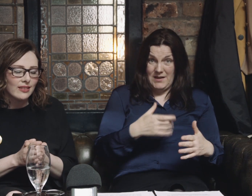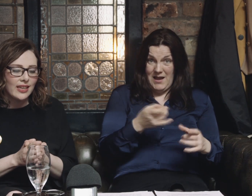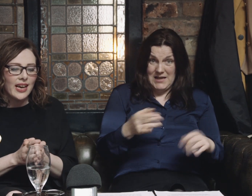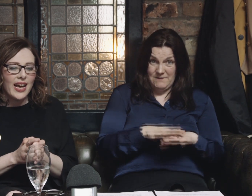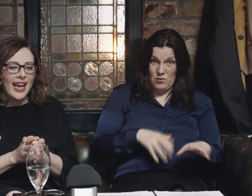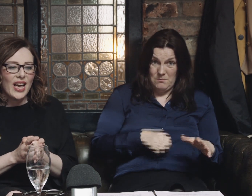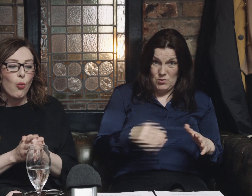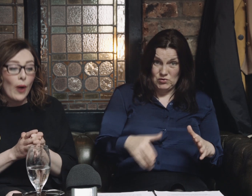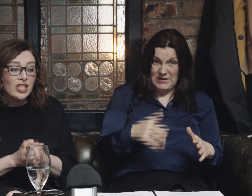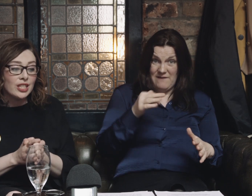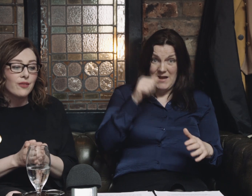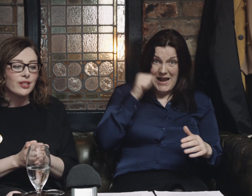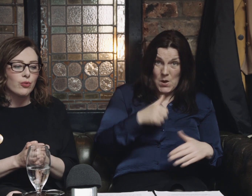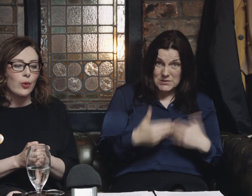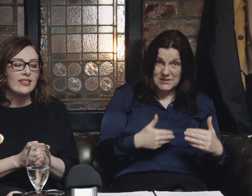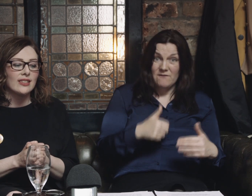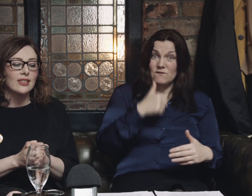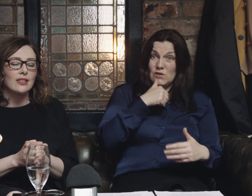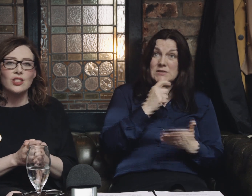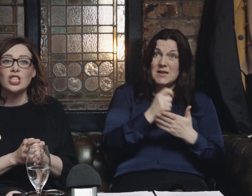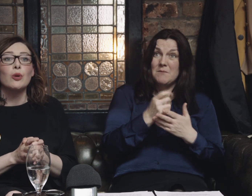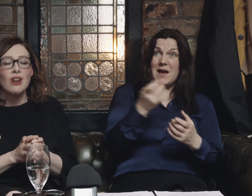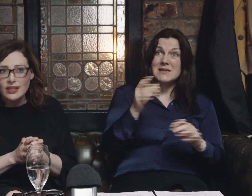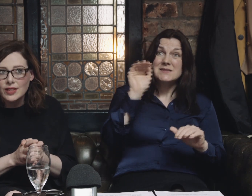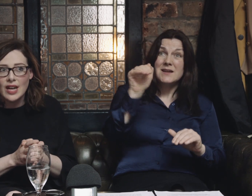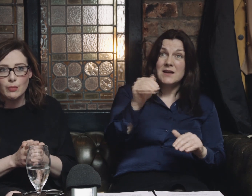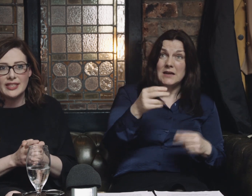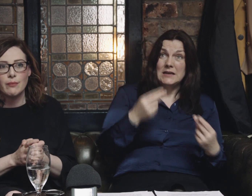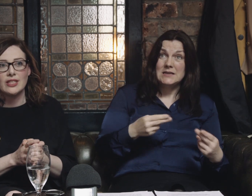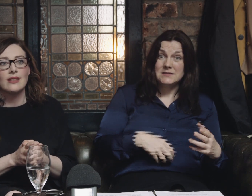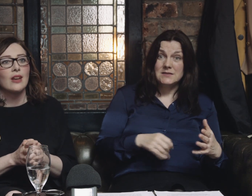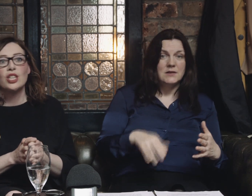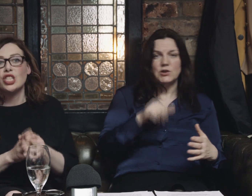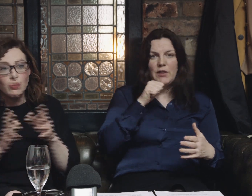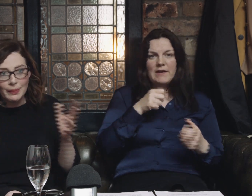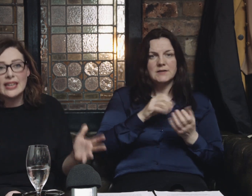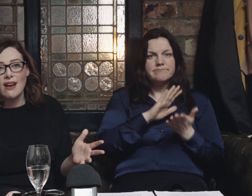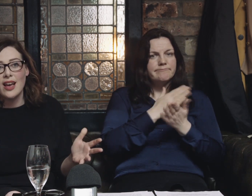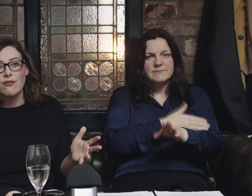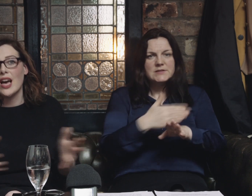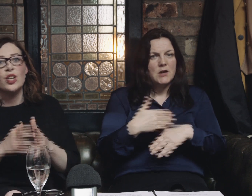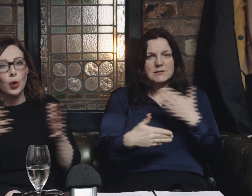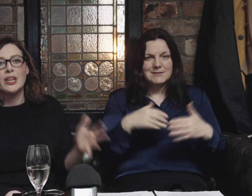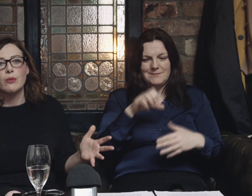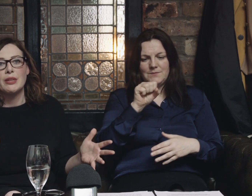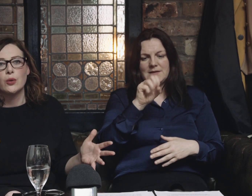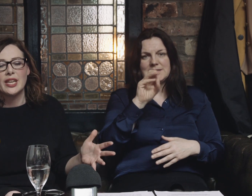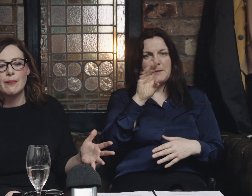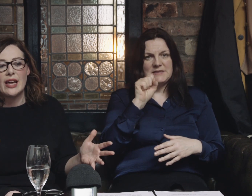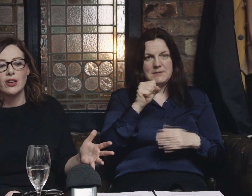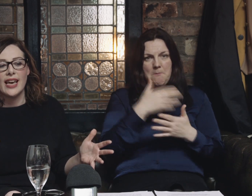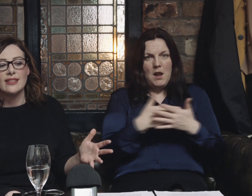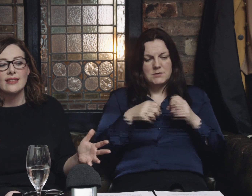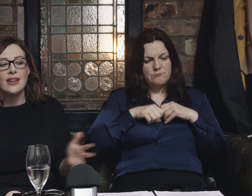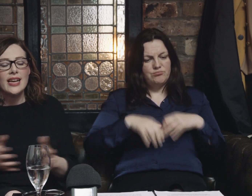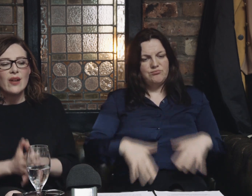requested, when she first requested it, she would not have developed sepsis. She would be alive and nobody would be talking